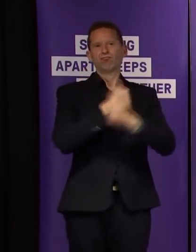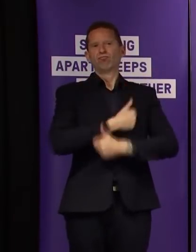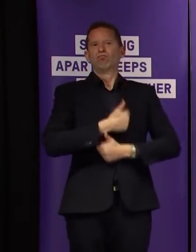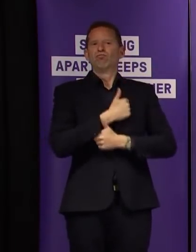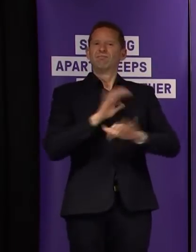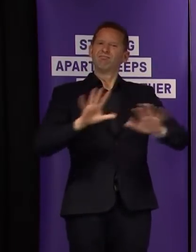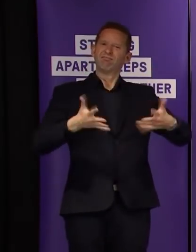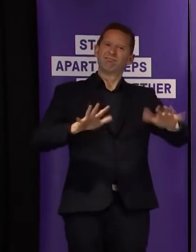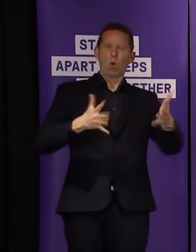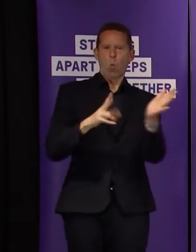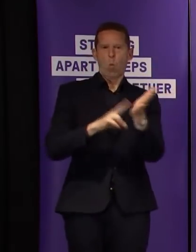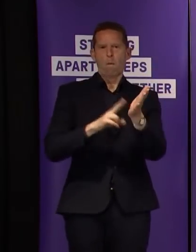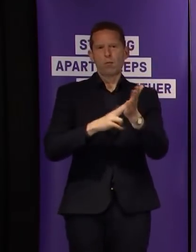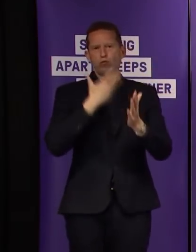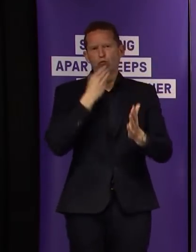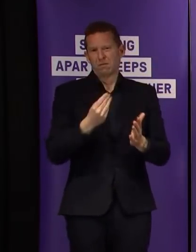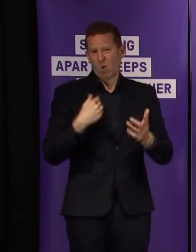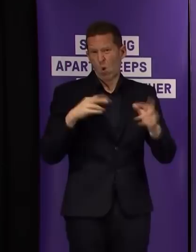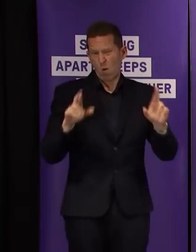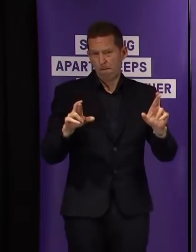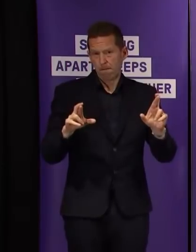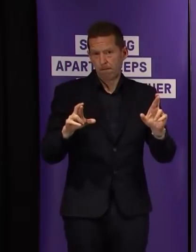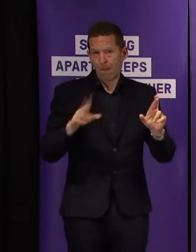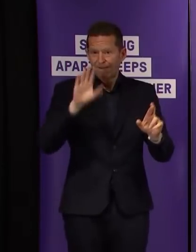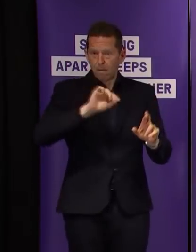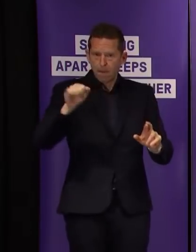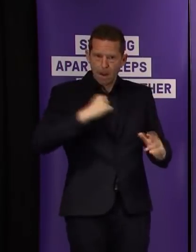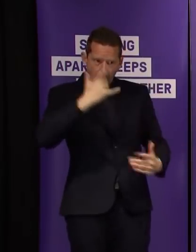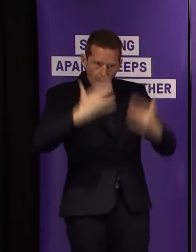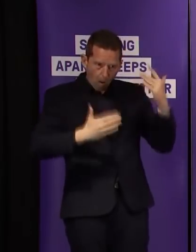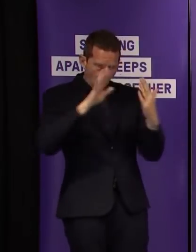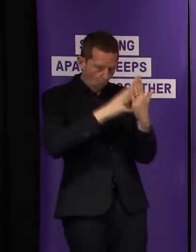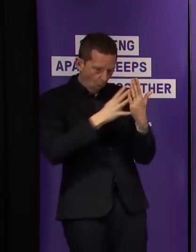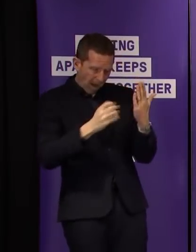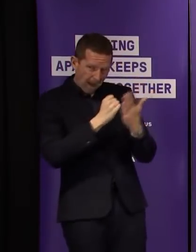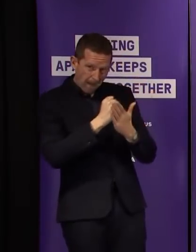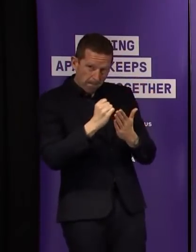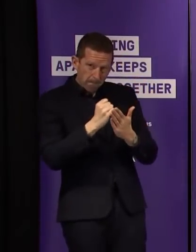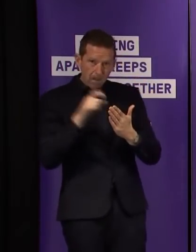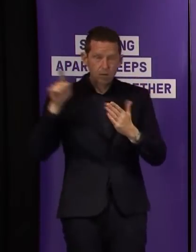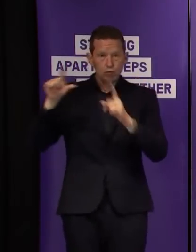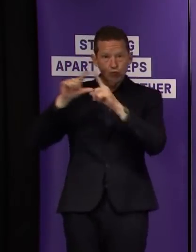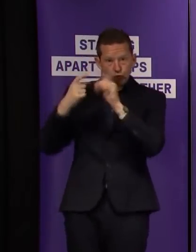normal Christmas. And what the data tells us, what the scientists tell us,